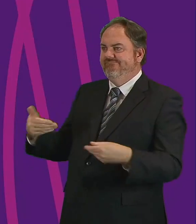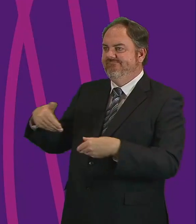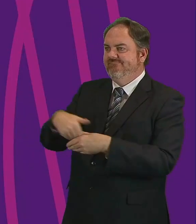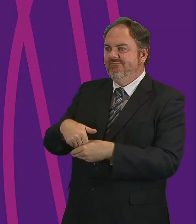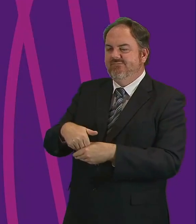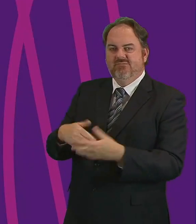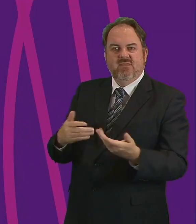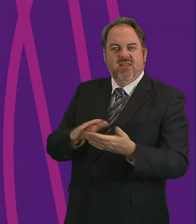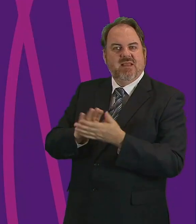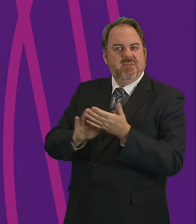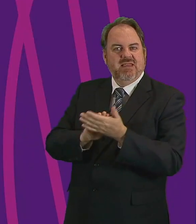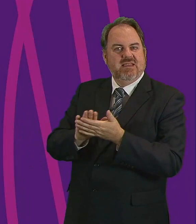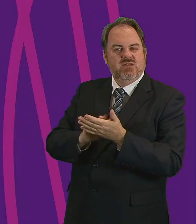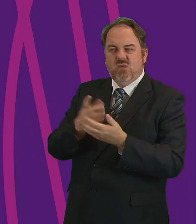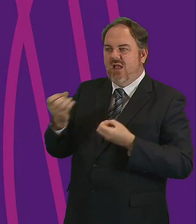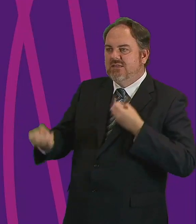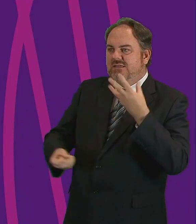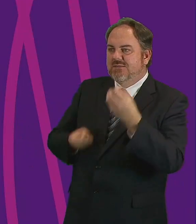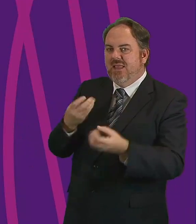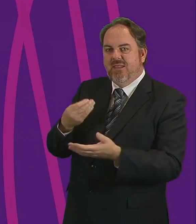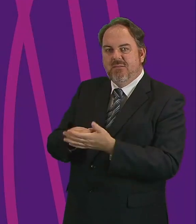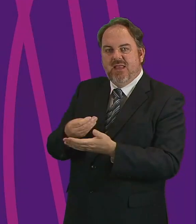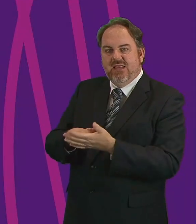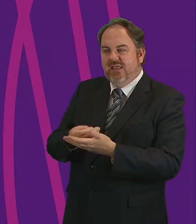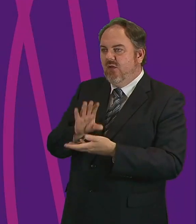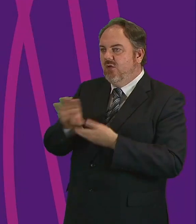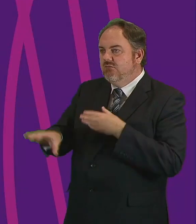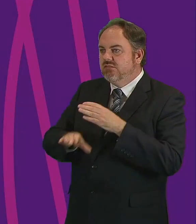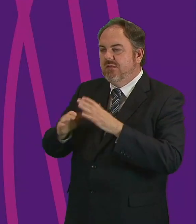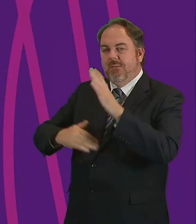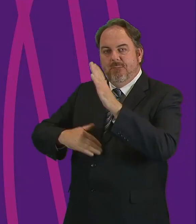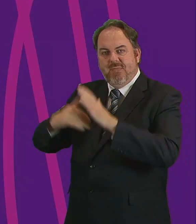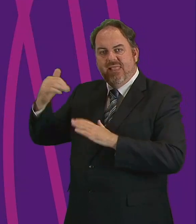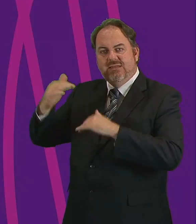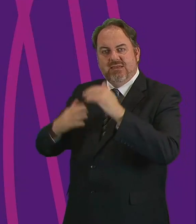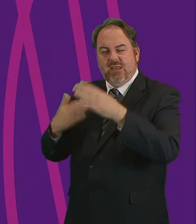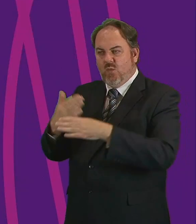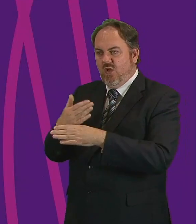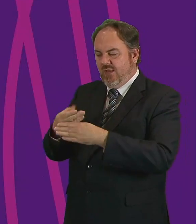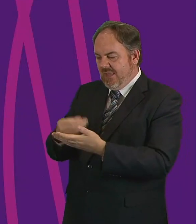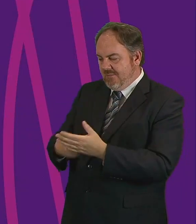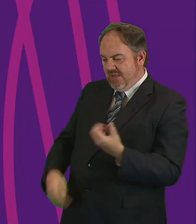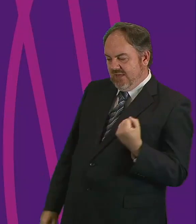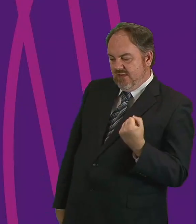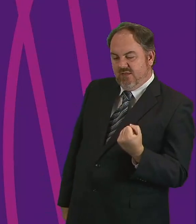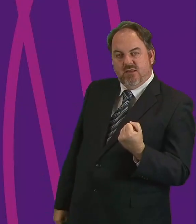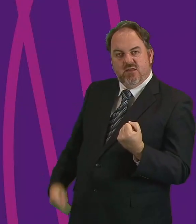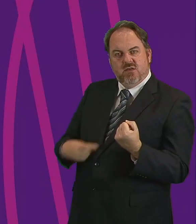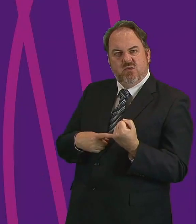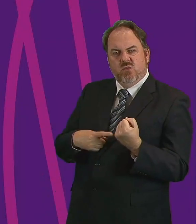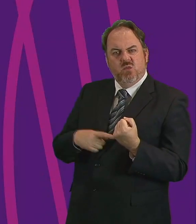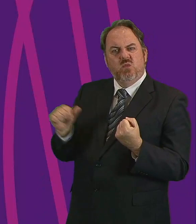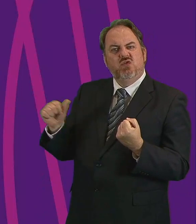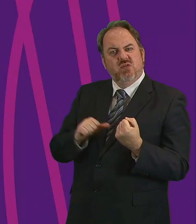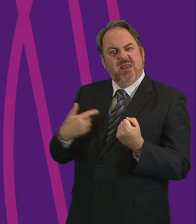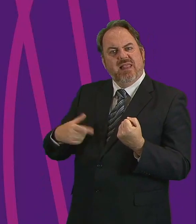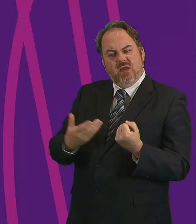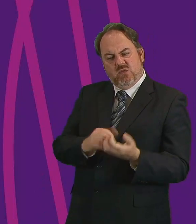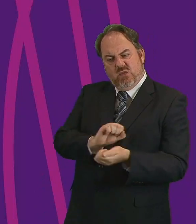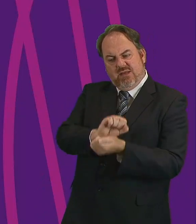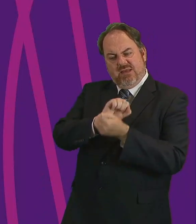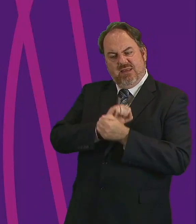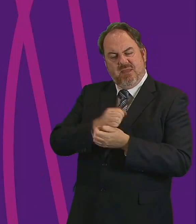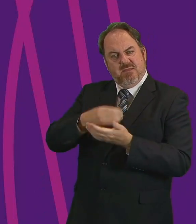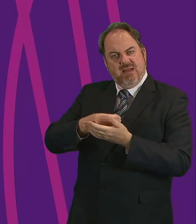able to spend its capital on some of that construction work. We should have flexibility in that area. The current borrowing requirements on